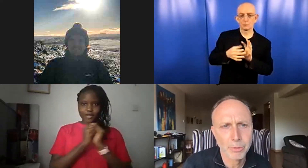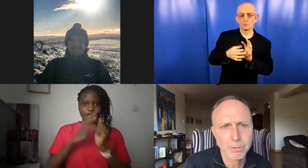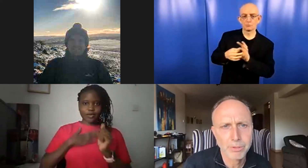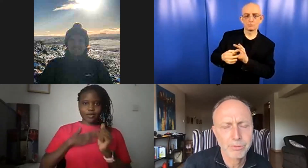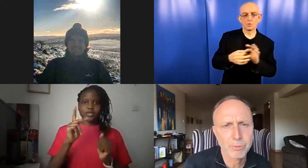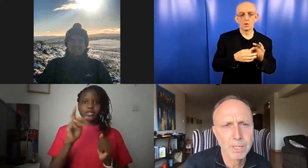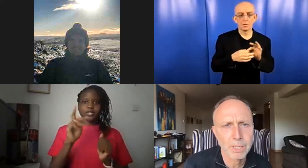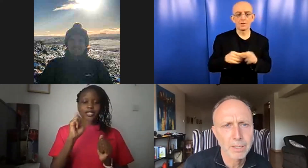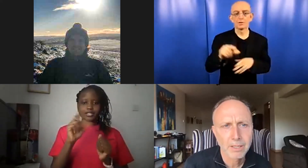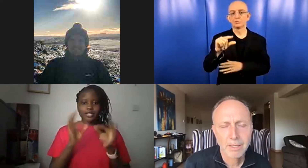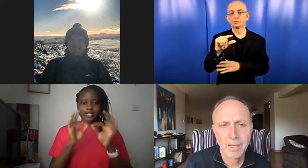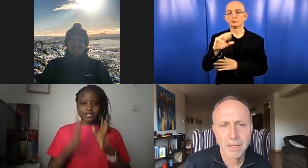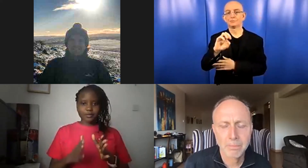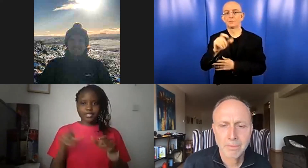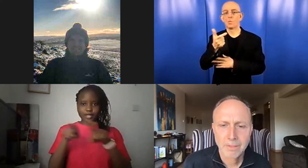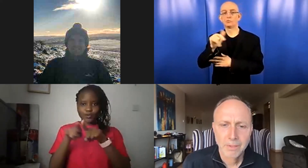Language interpreters as well.